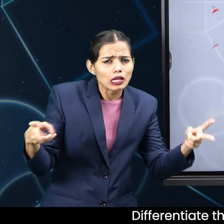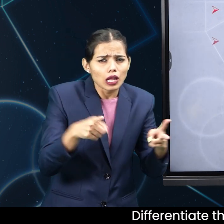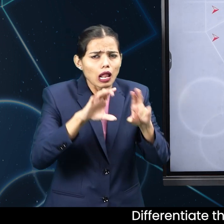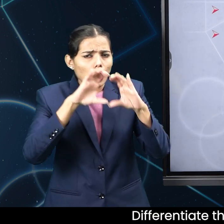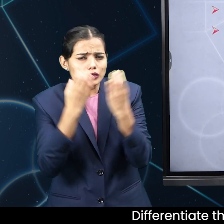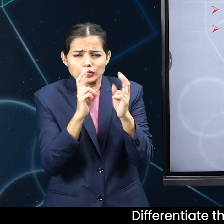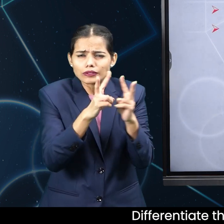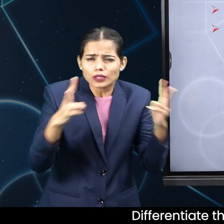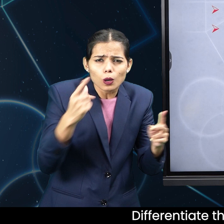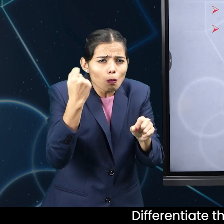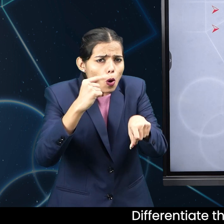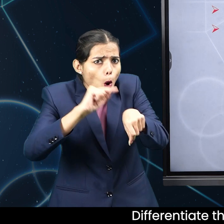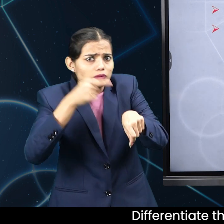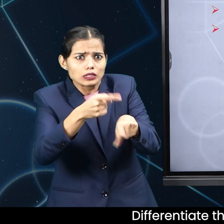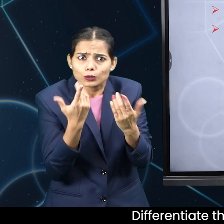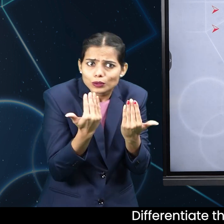Differentiate the classical and empirical probability.